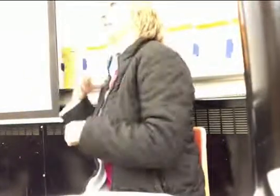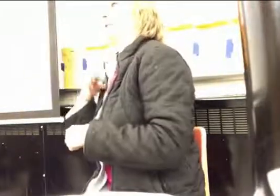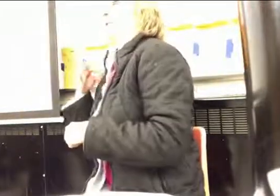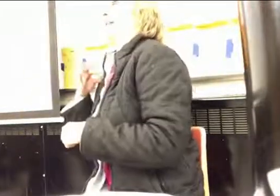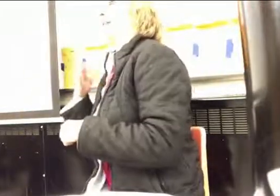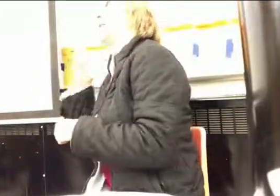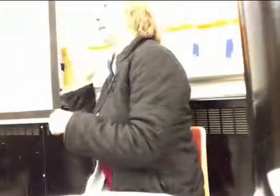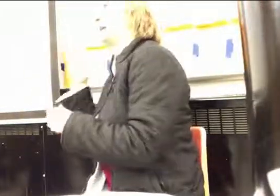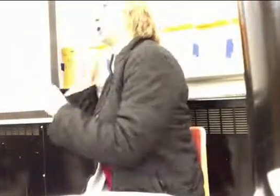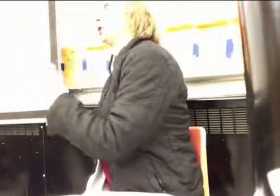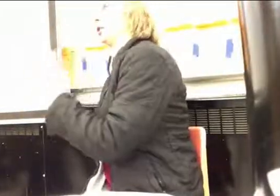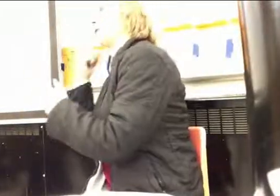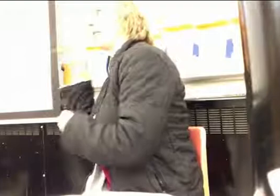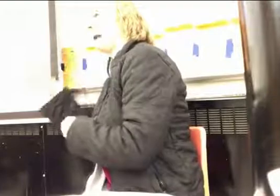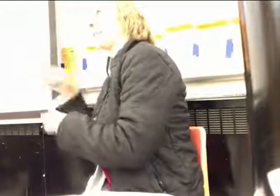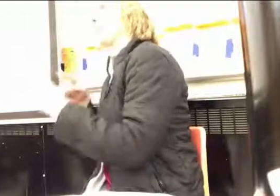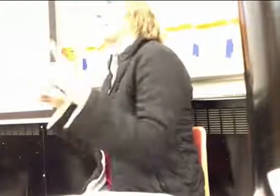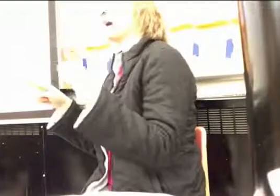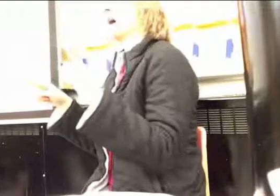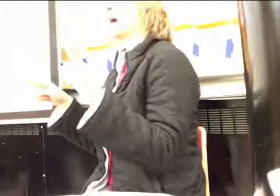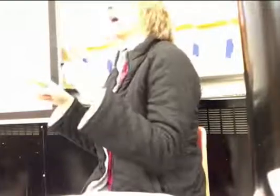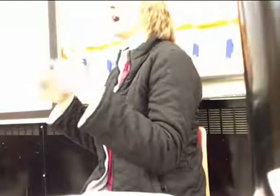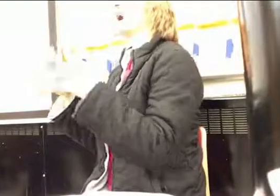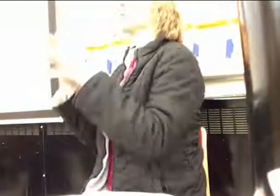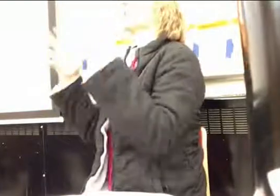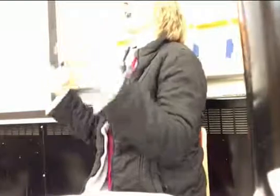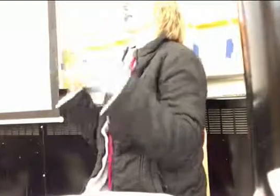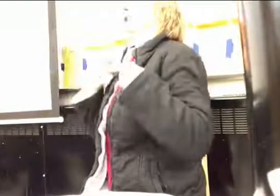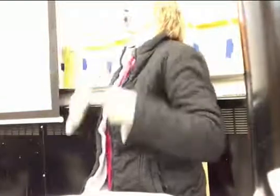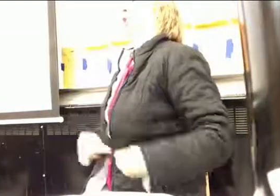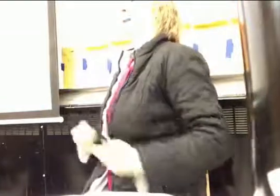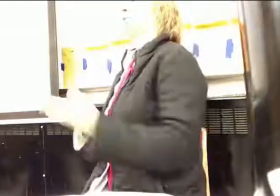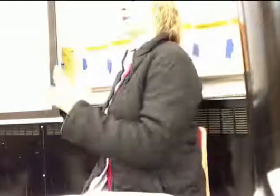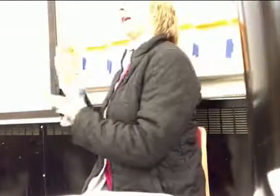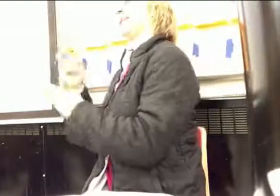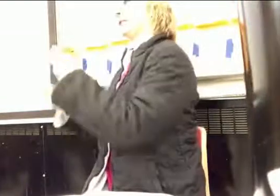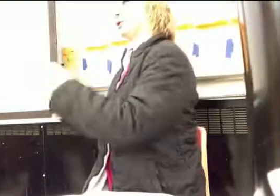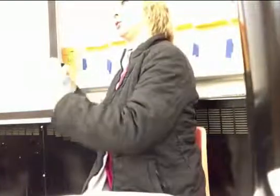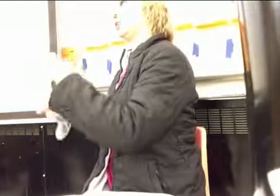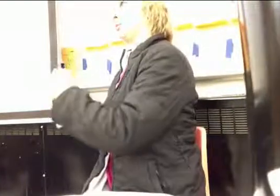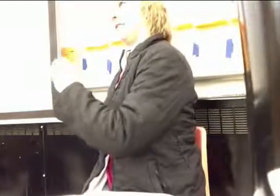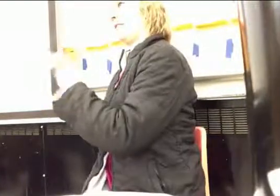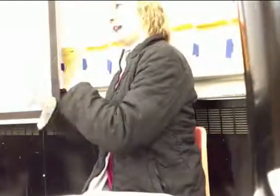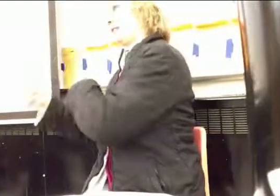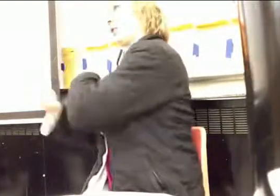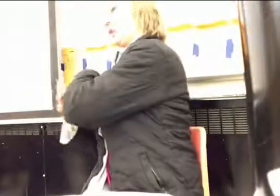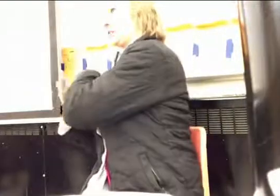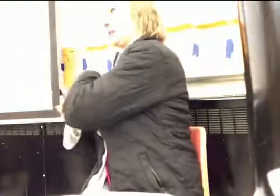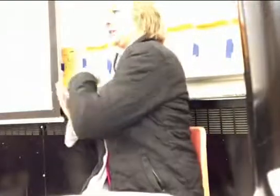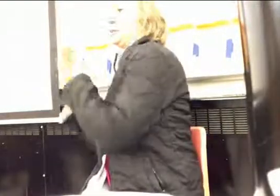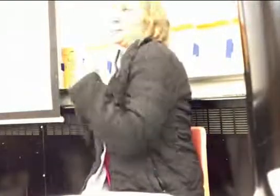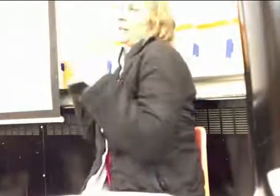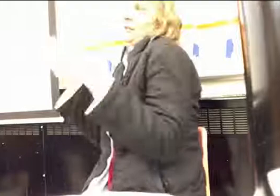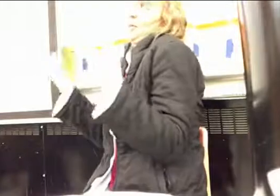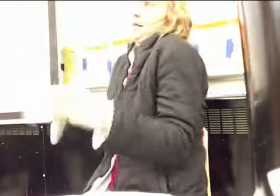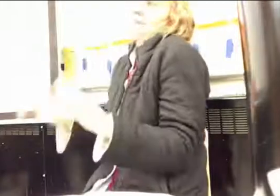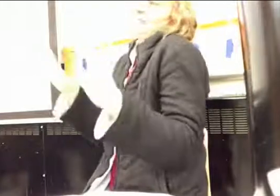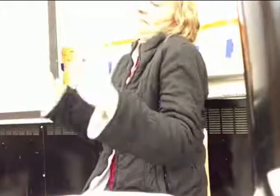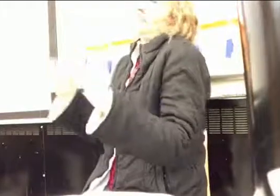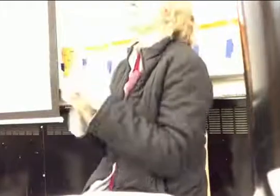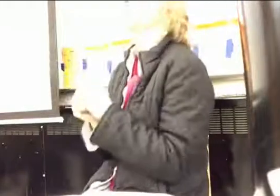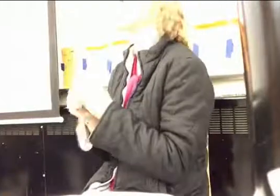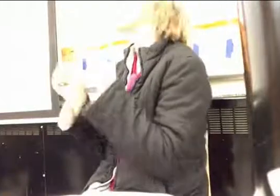for that area. However, massive human rights issues. So who knows what's going to happen. But anyways, with